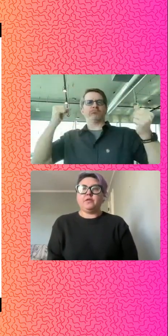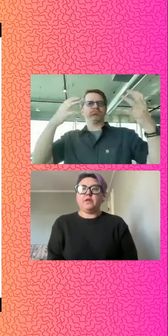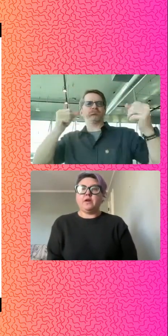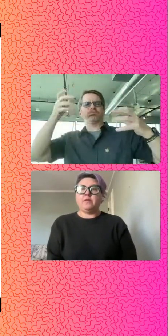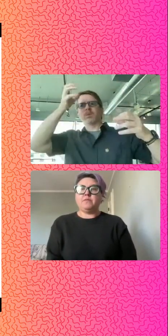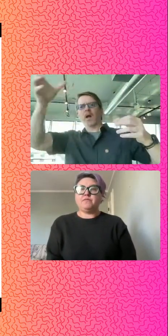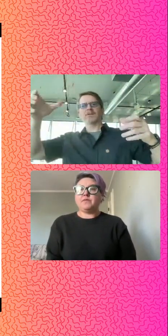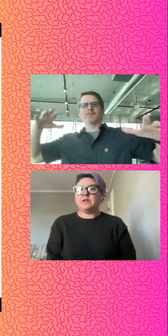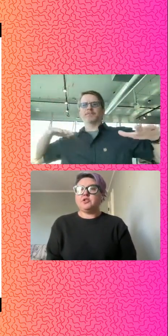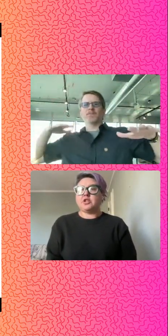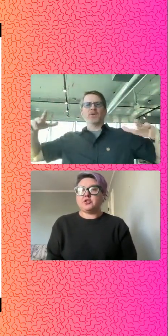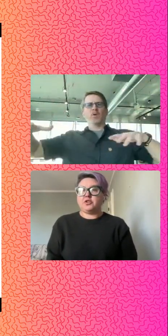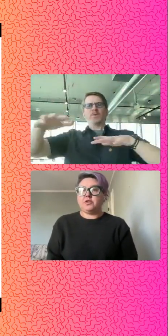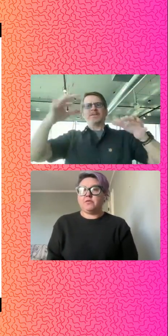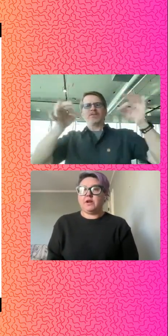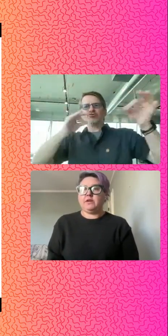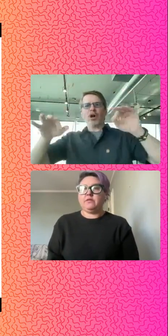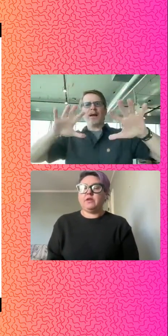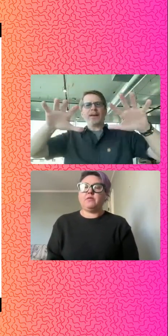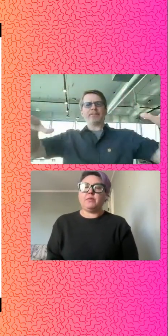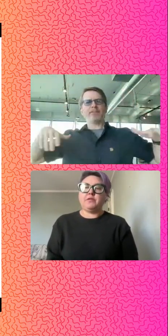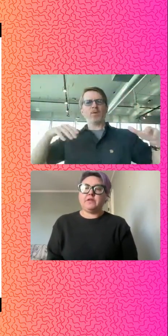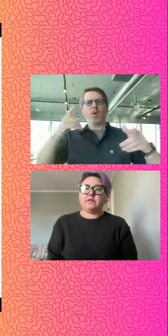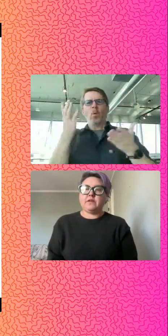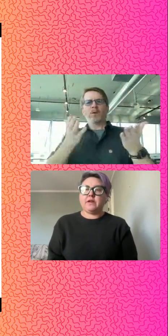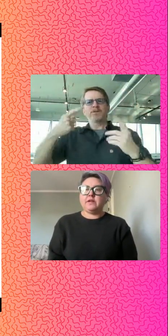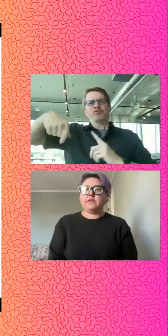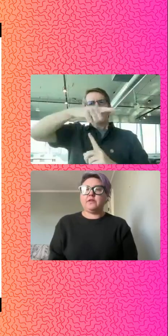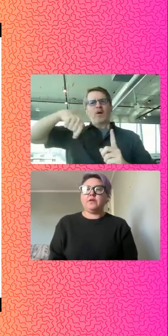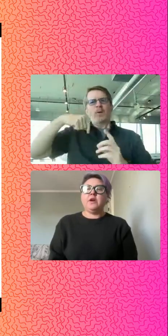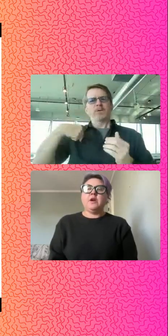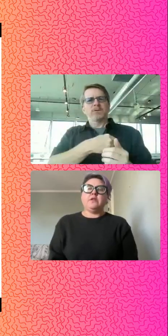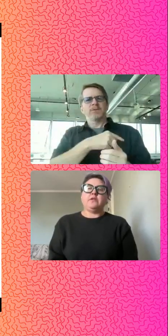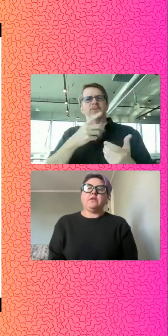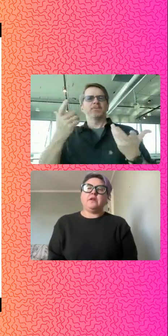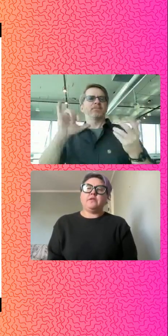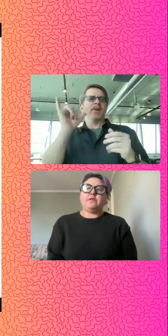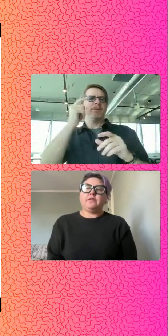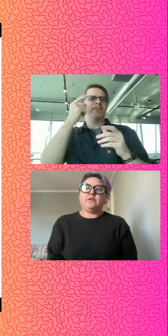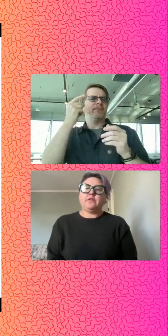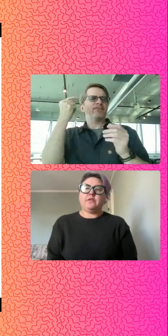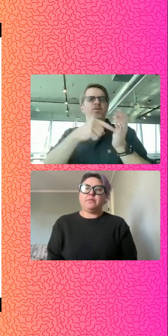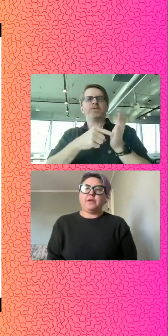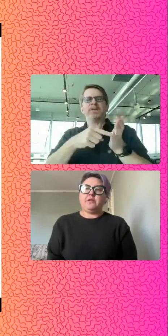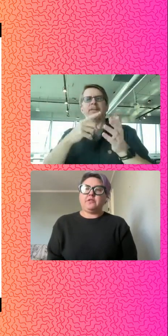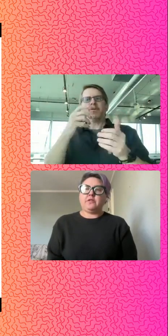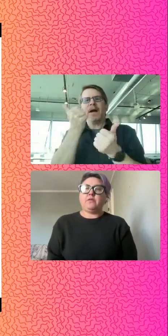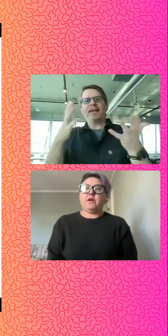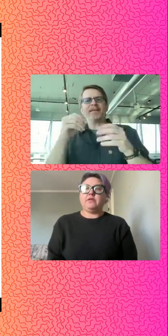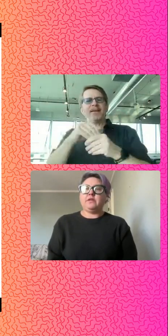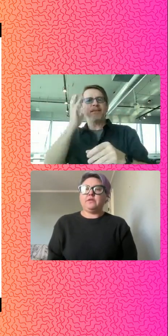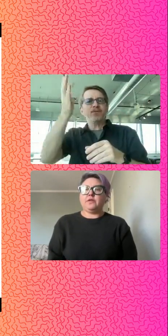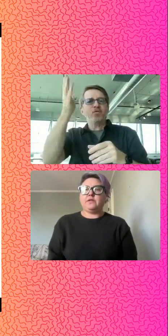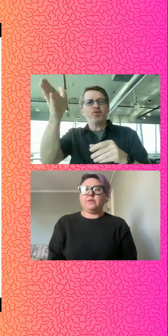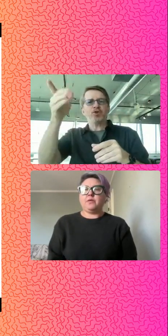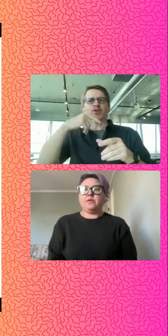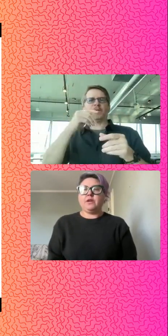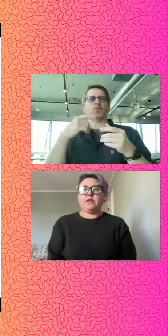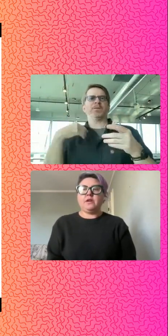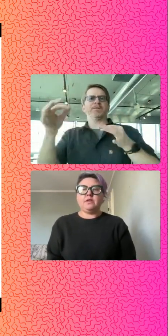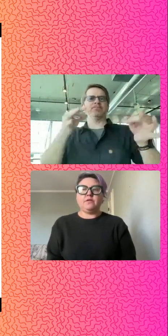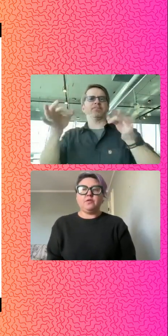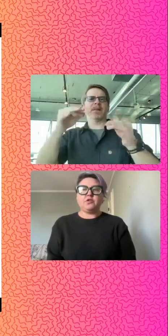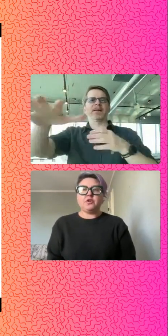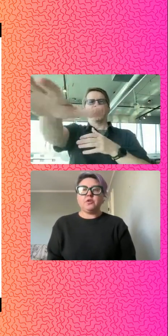sort of uh, gesture that represents a sign. And so there's a lot of space around us. For